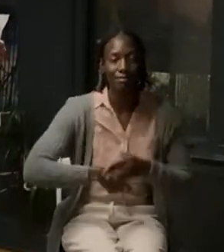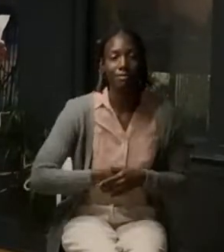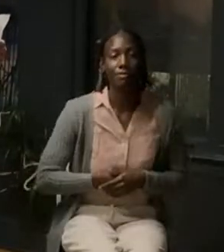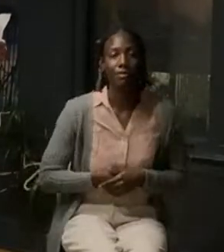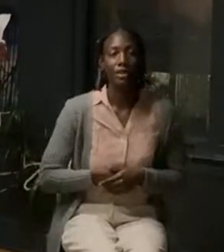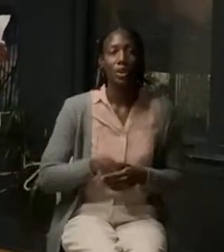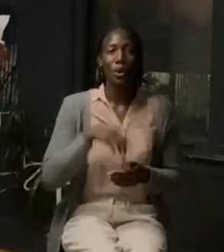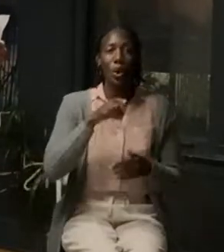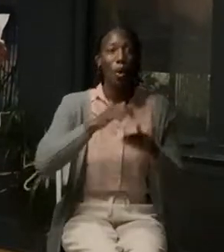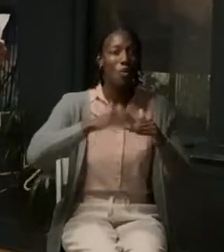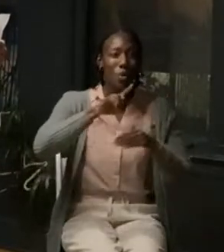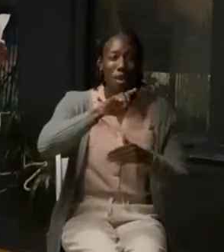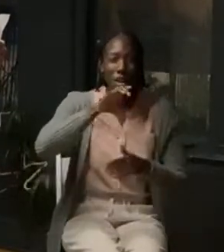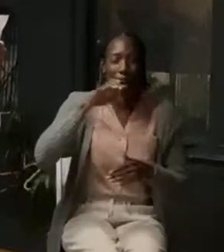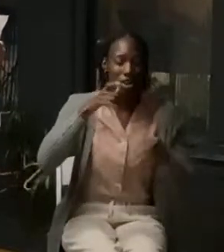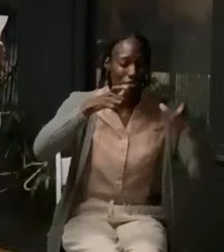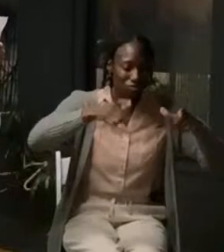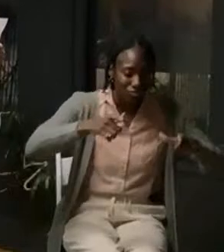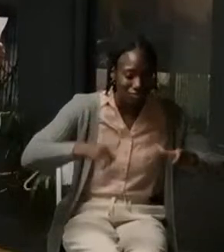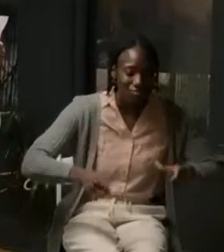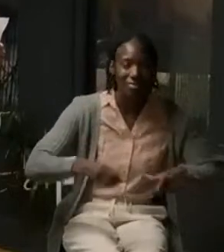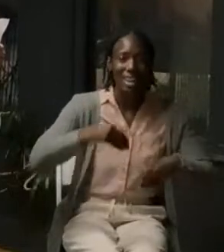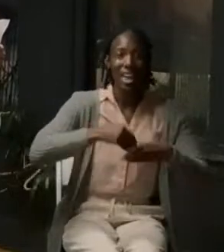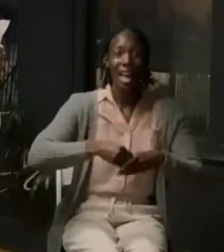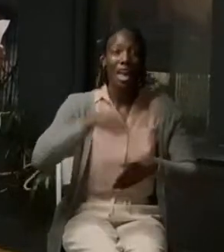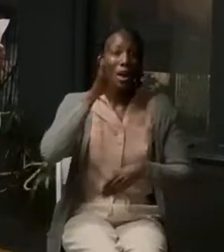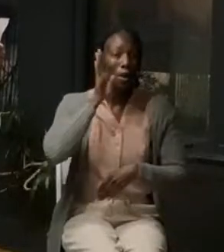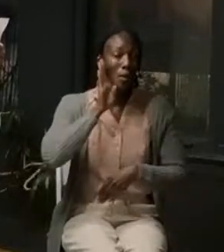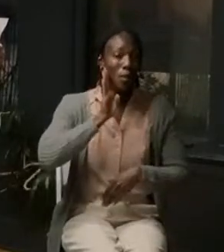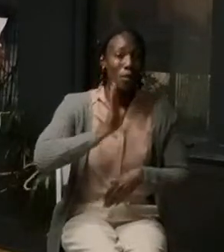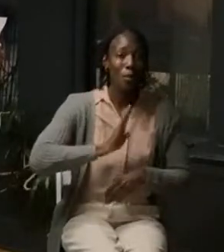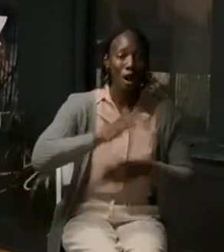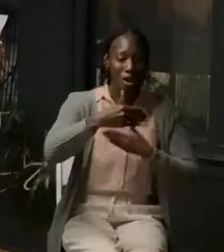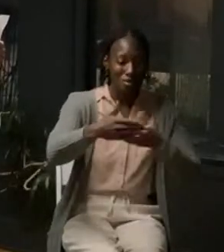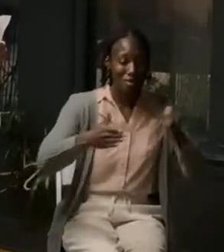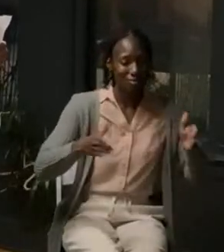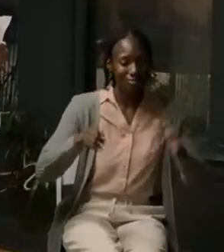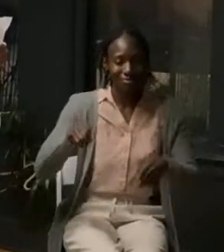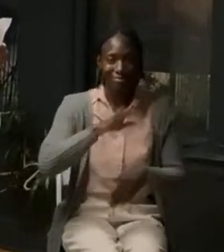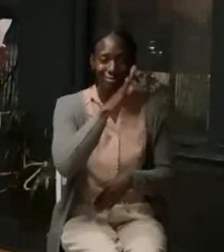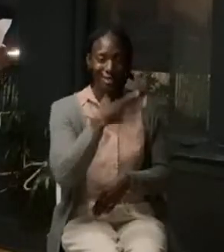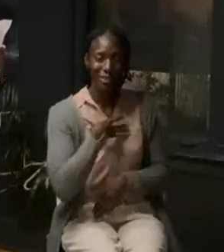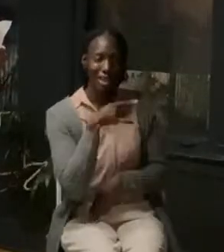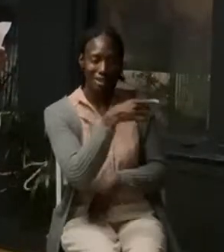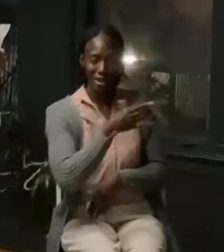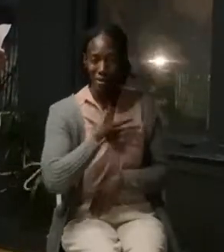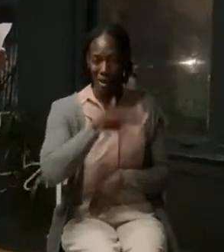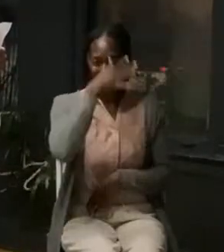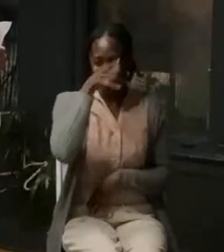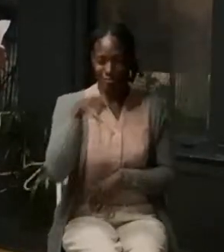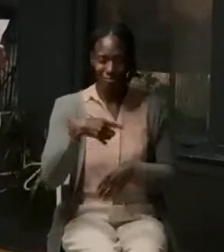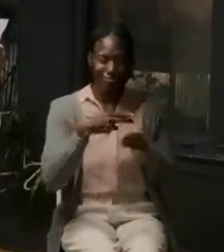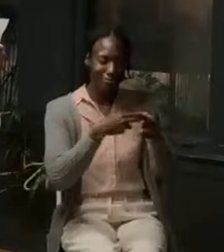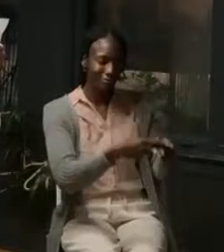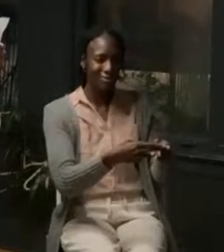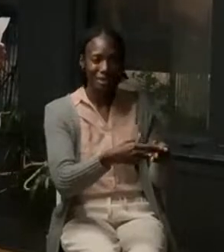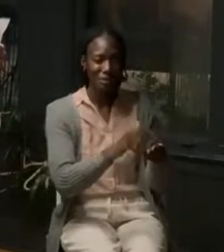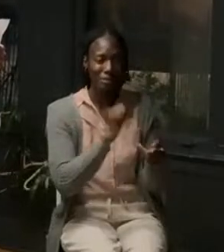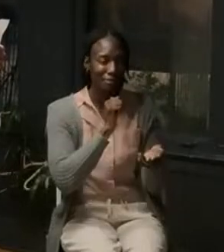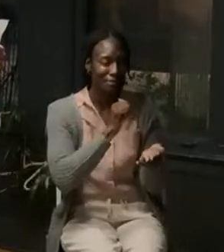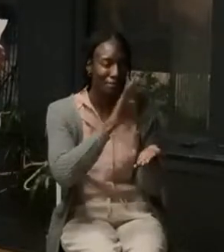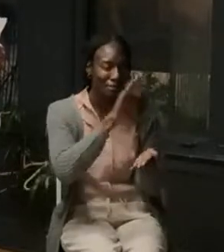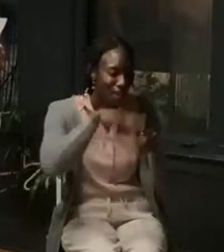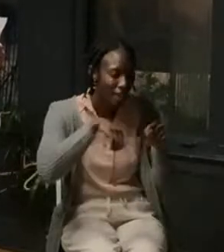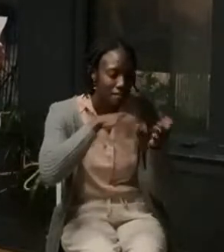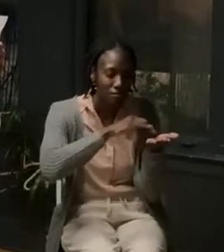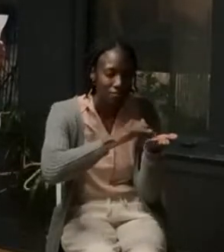Hundreds of vinyl packaged in brown boxes. She never liked him, my father. She called him unforgivable. But you